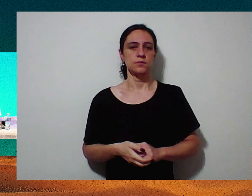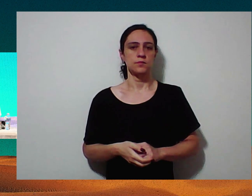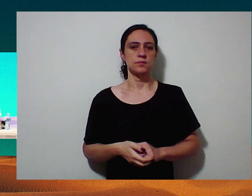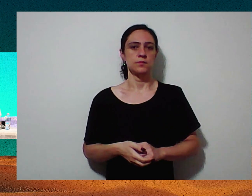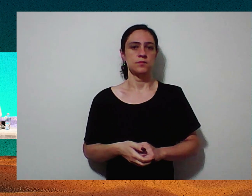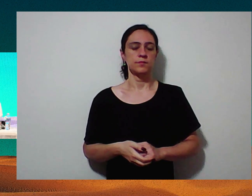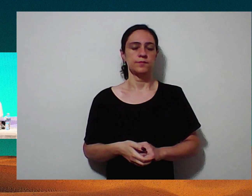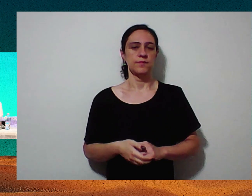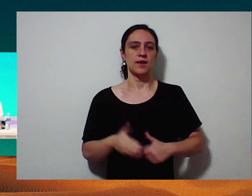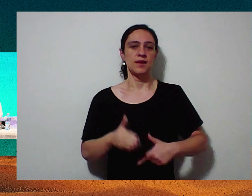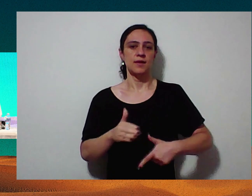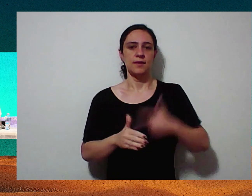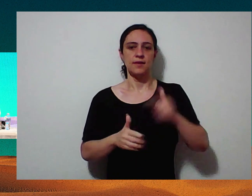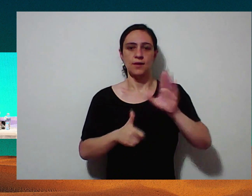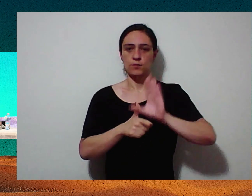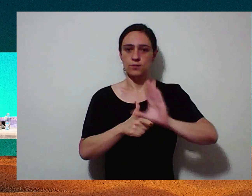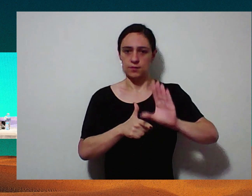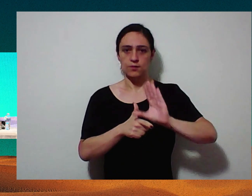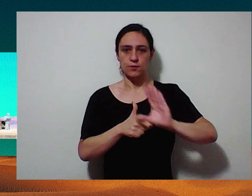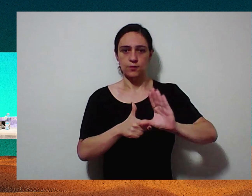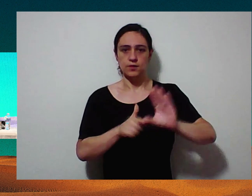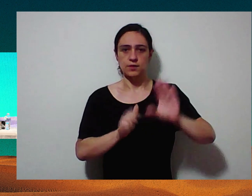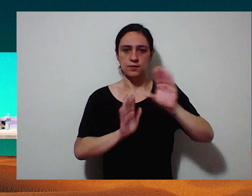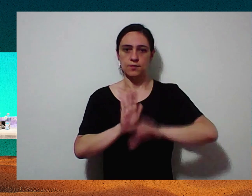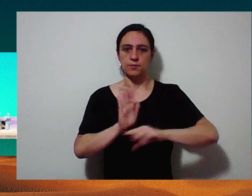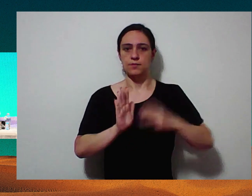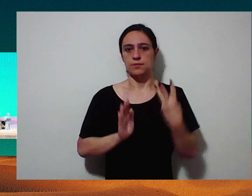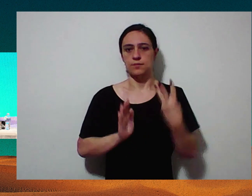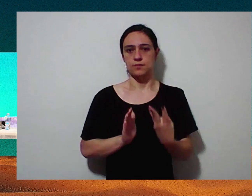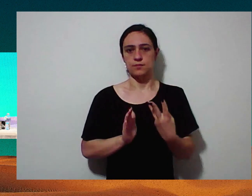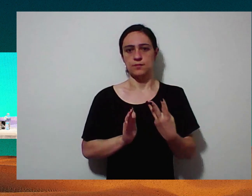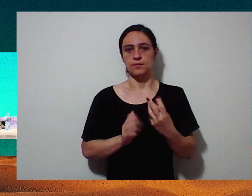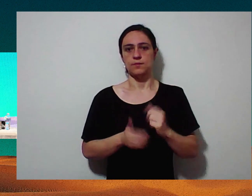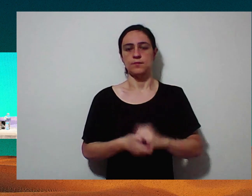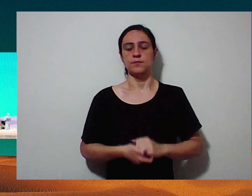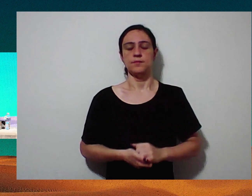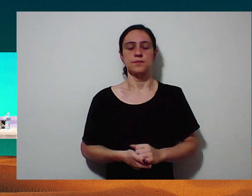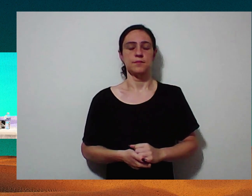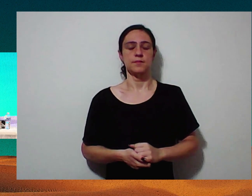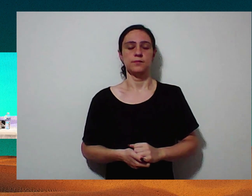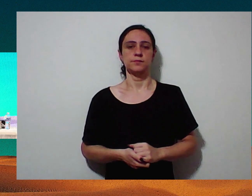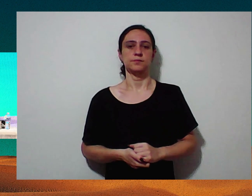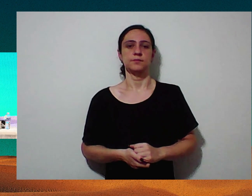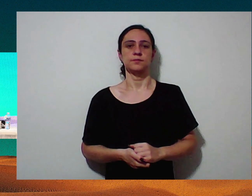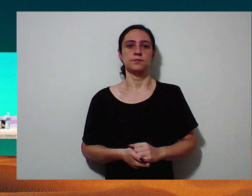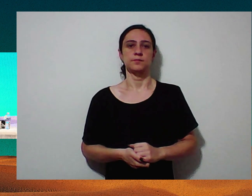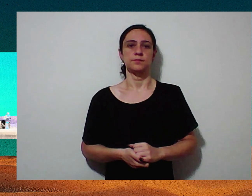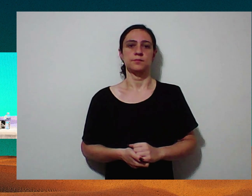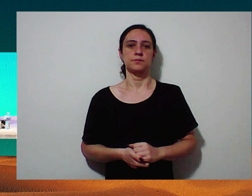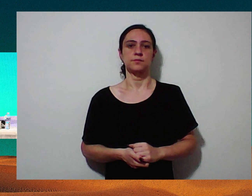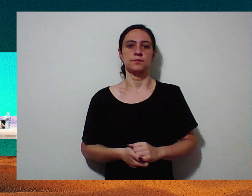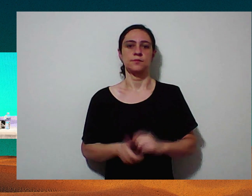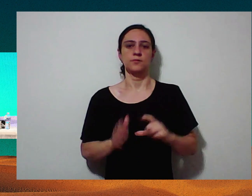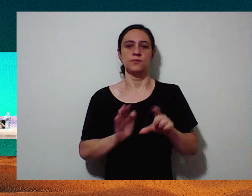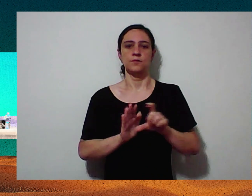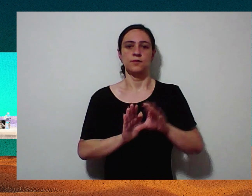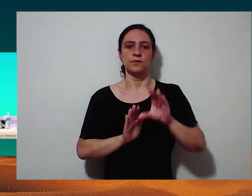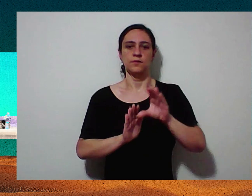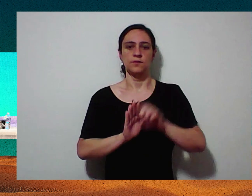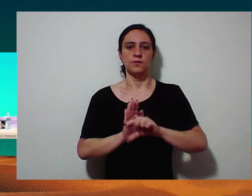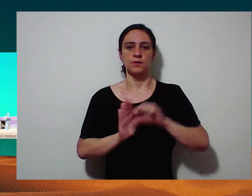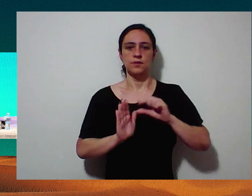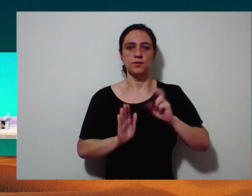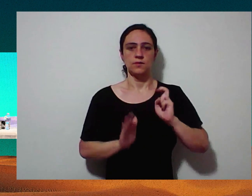let's- 2 Coríntios 3, Let's go to 2 Corinthians 3. I have to talk about this. versículo 5 diz assim: não que por